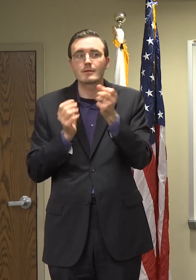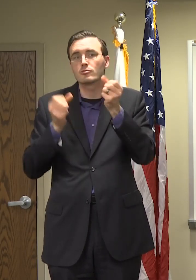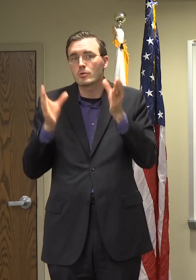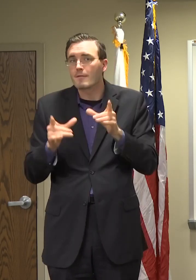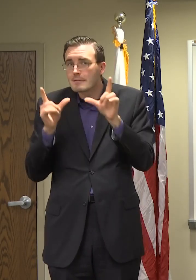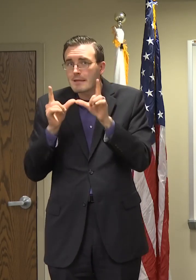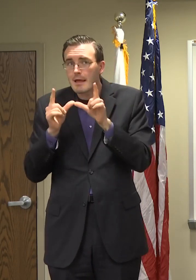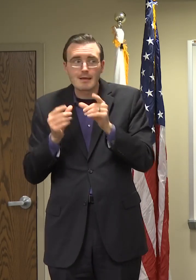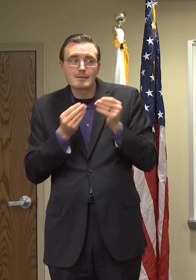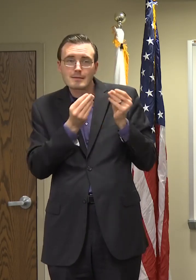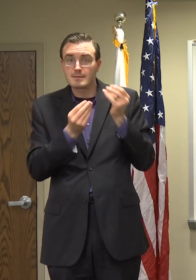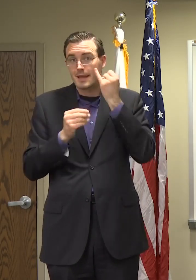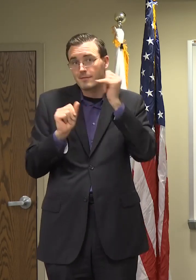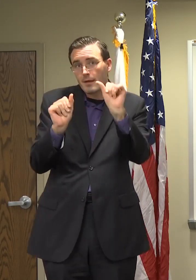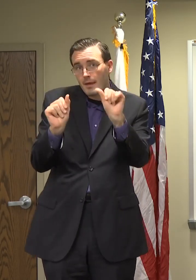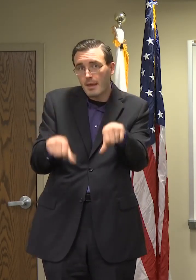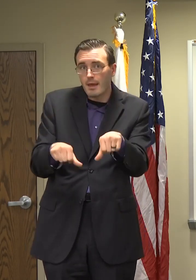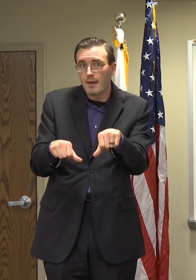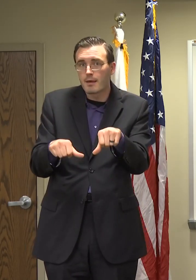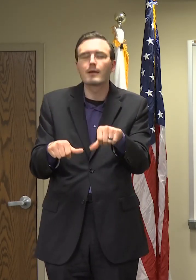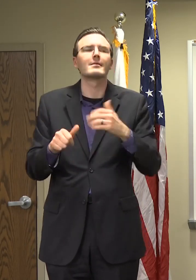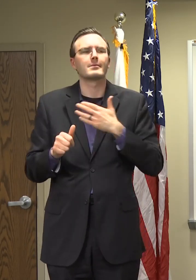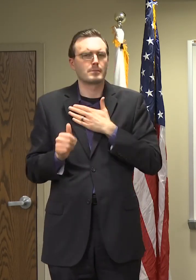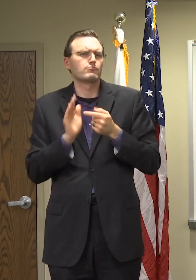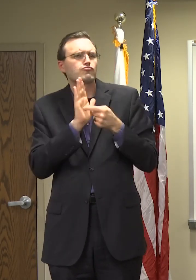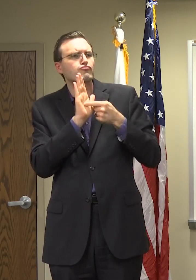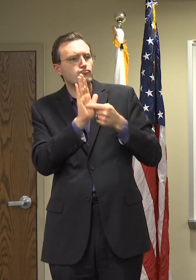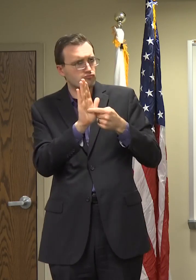we know what individuals were tested.